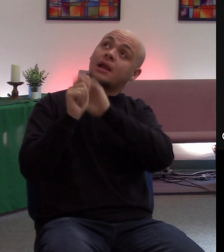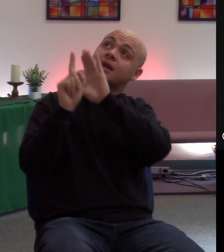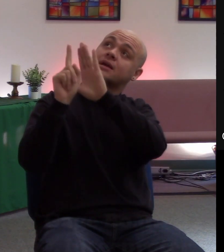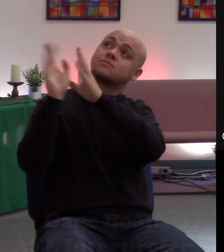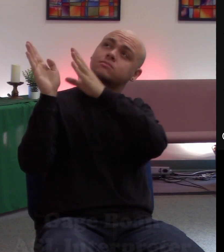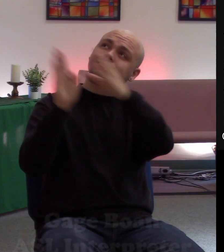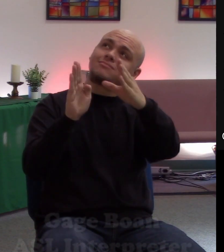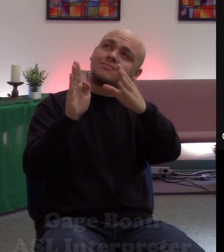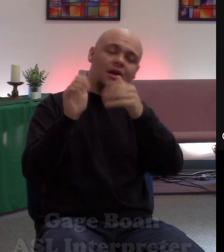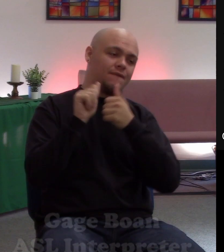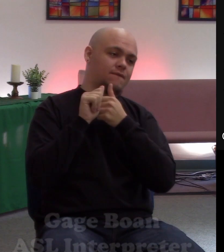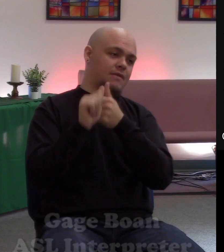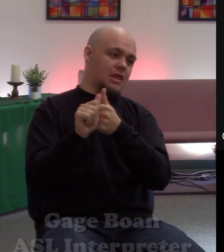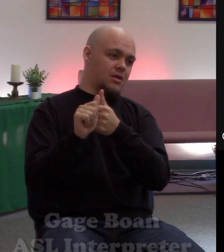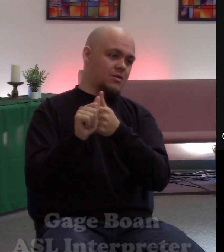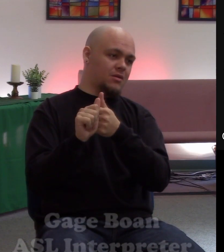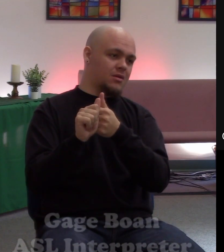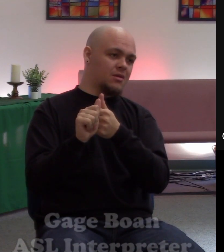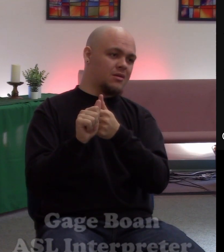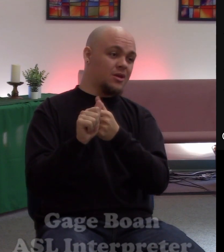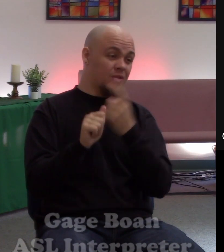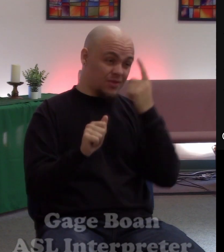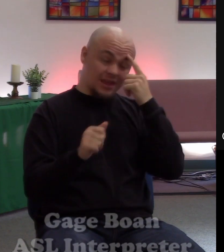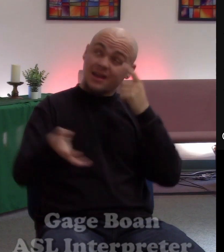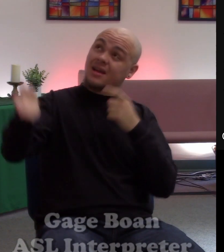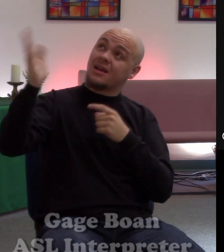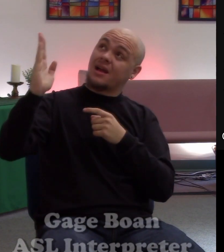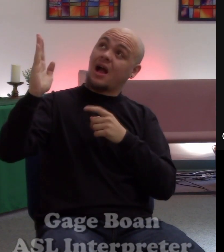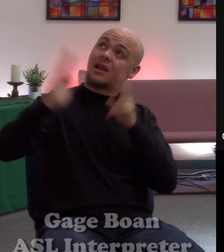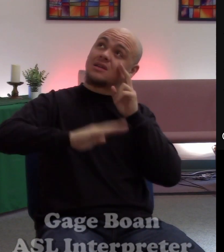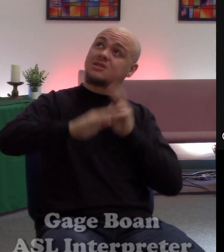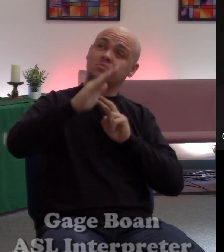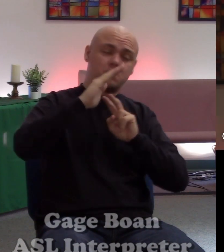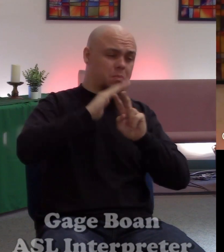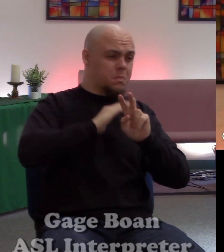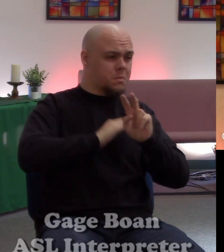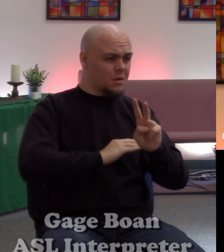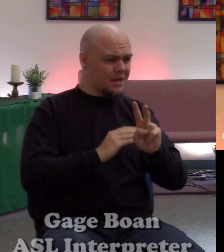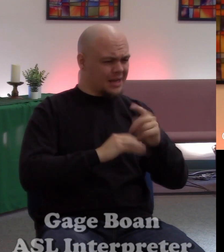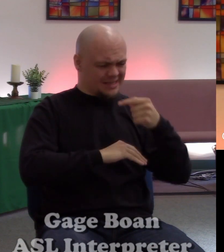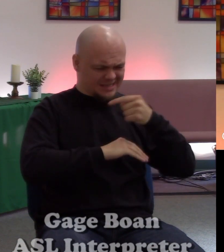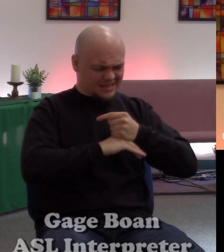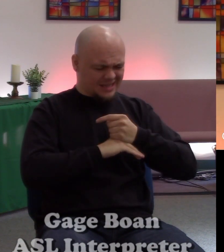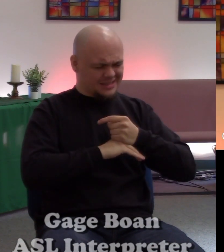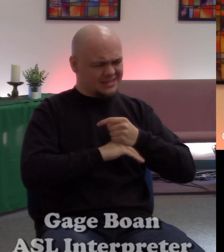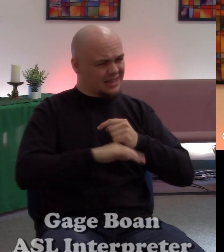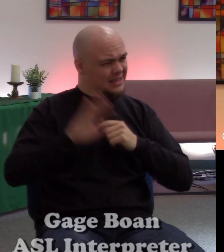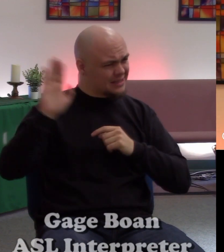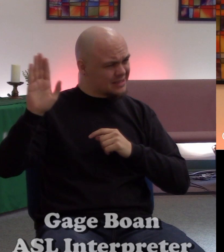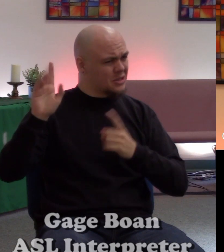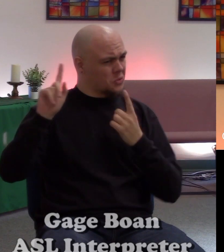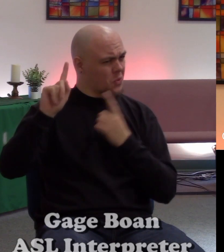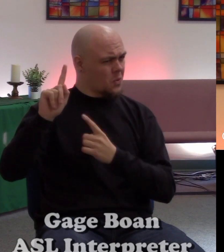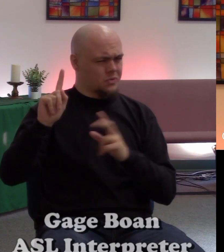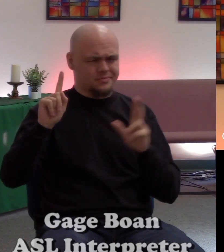who does the will of my Father who is in heaven. Do you think the will of the Father is to predict dates?